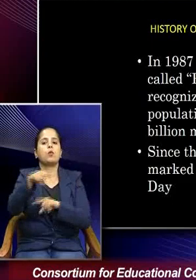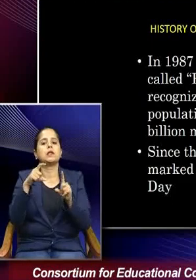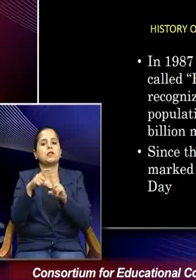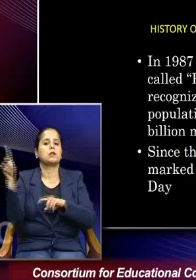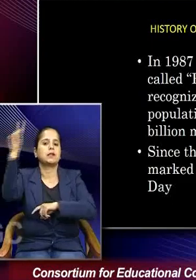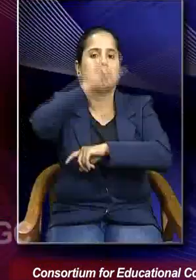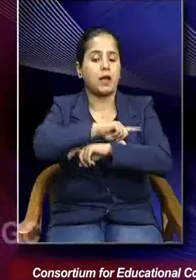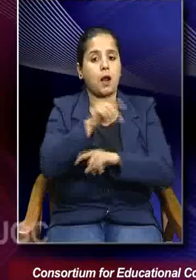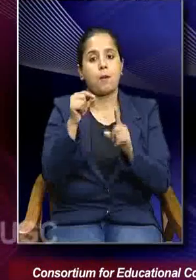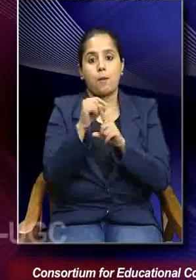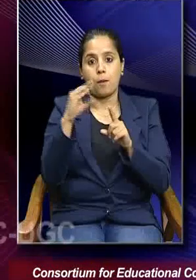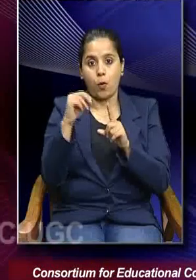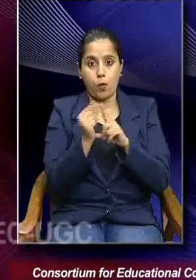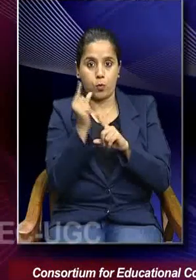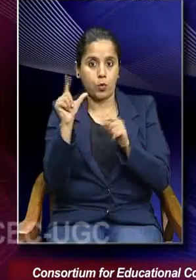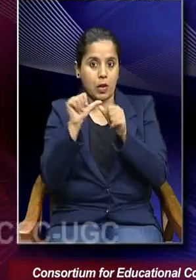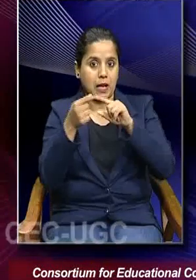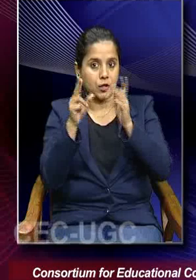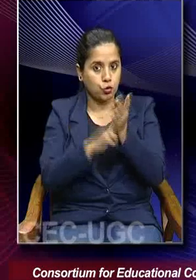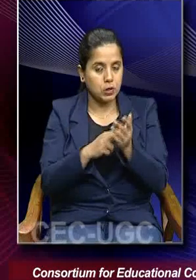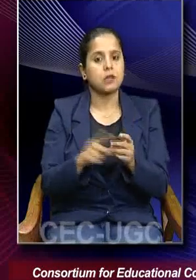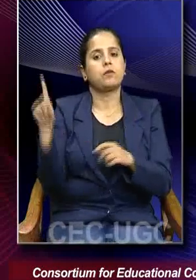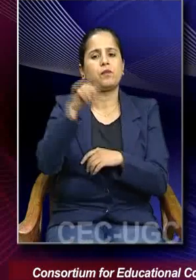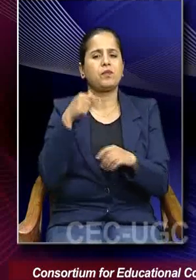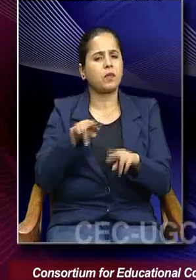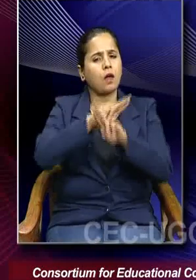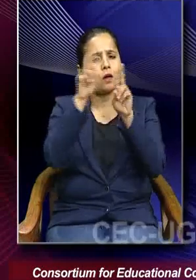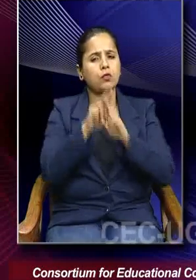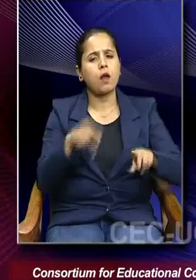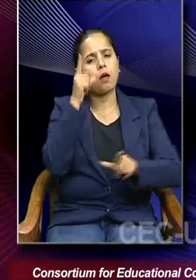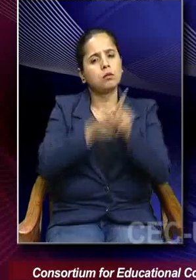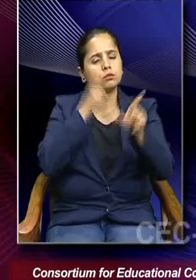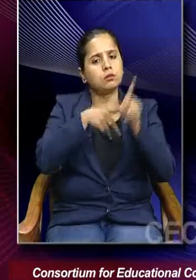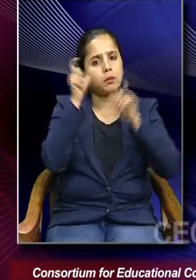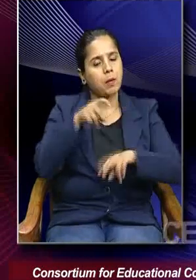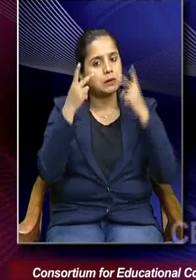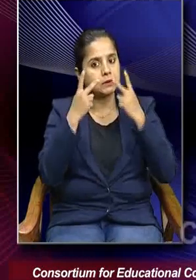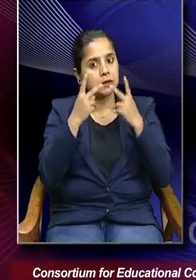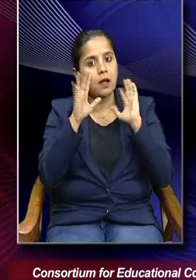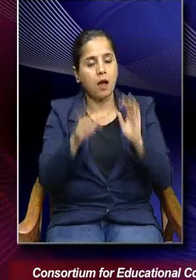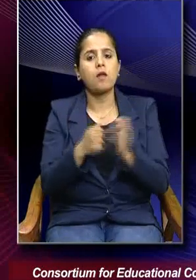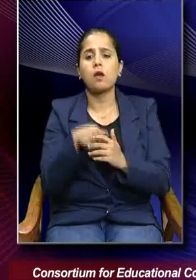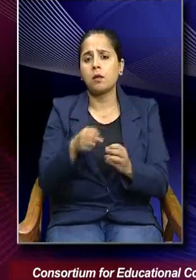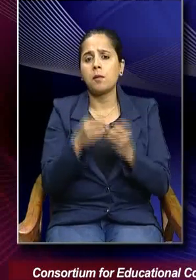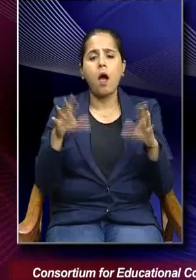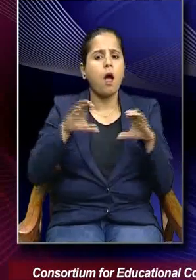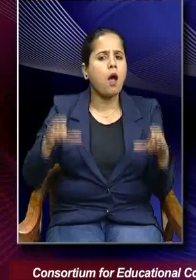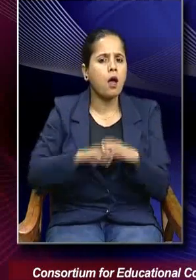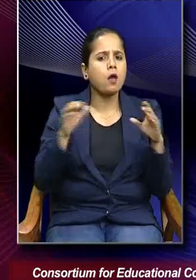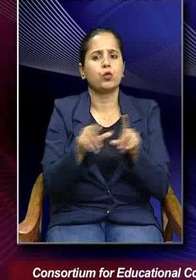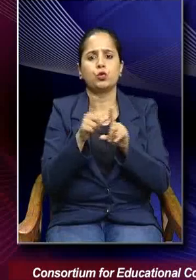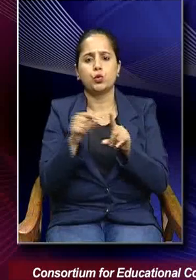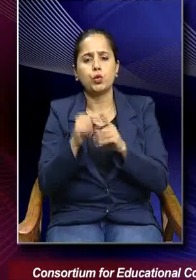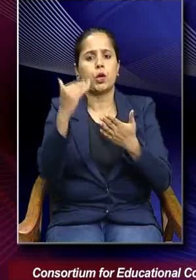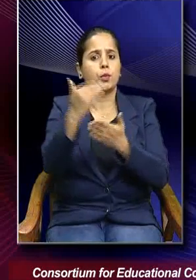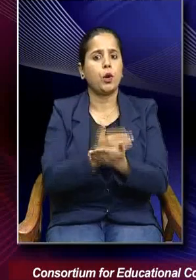So every year, it is kind of internationally recognized, and lot of activities, lot of